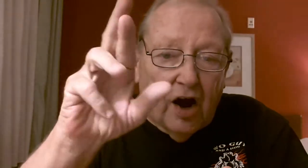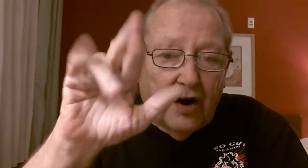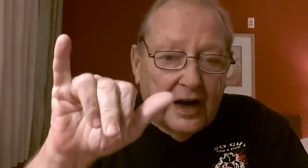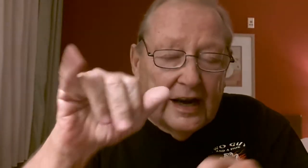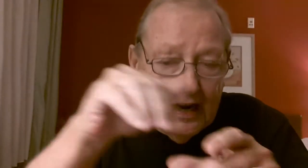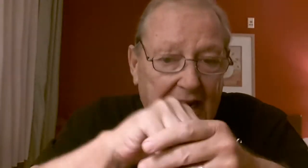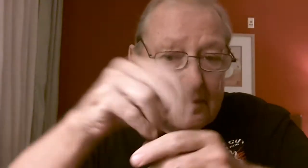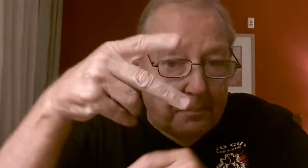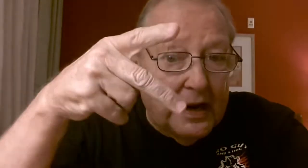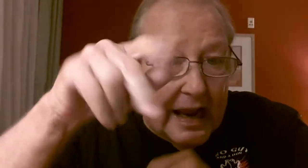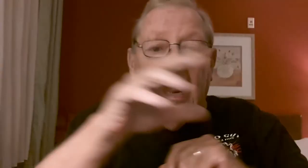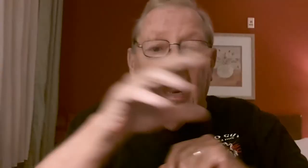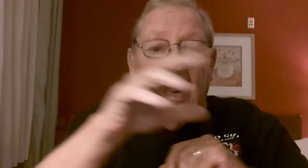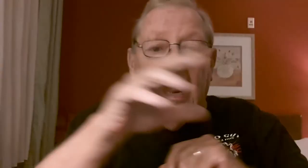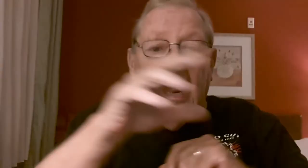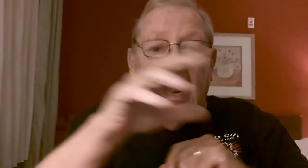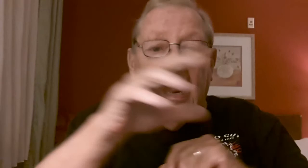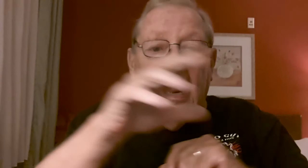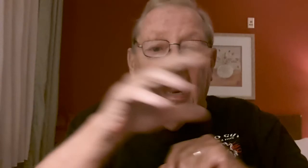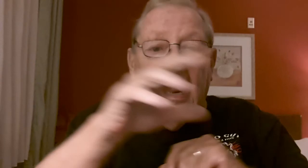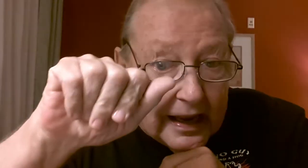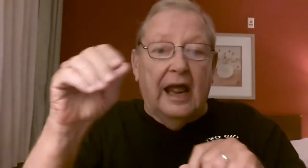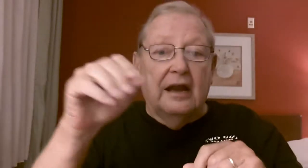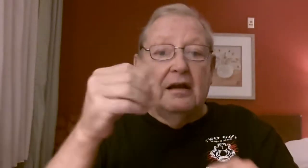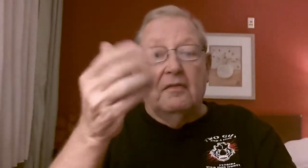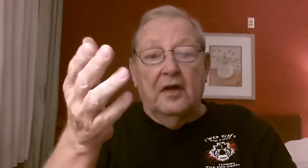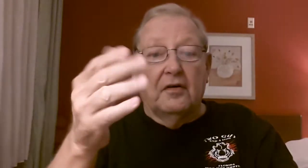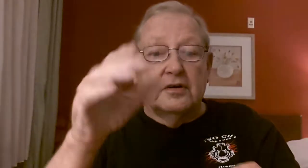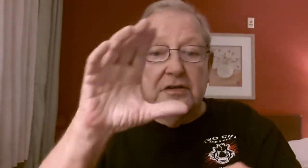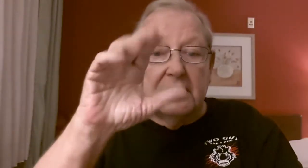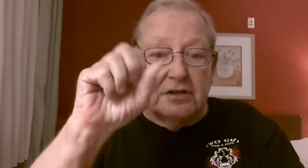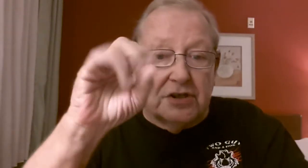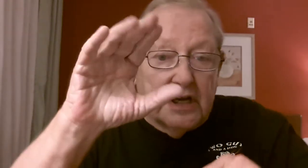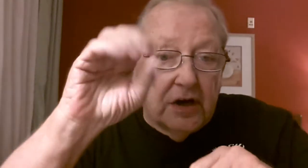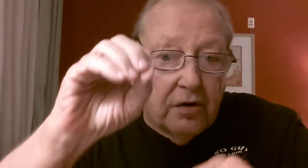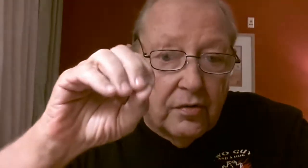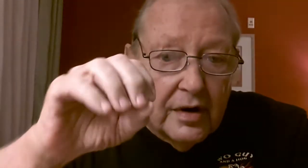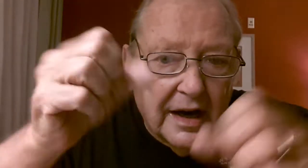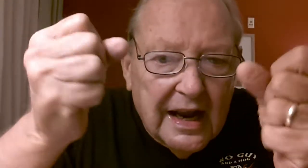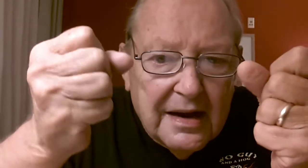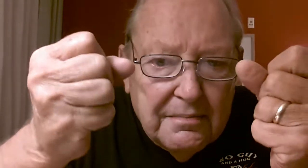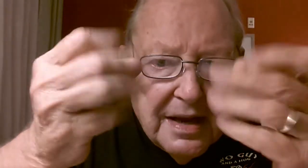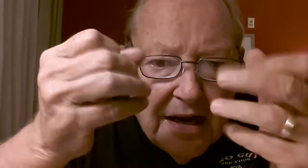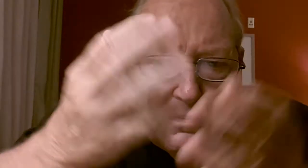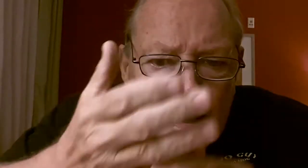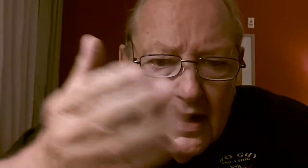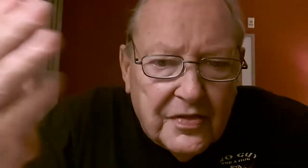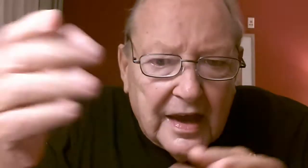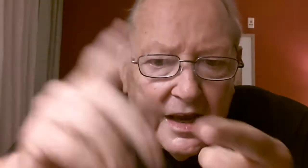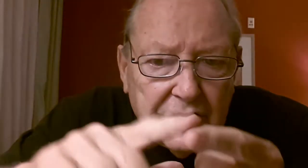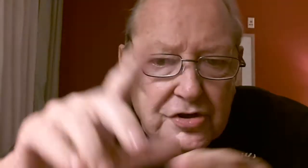Kalahari in PA, and there is casino and many, many things to